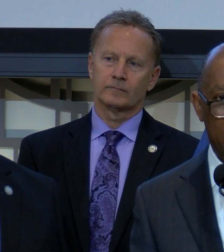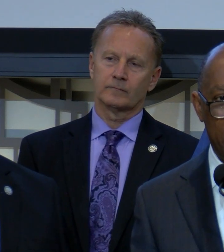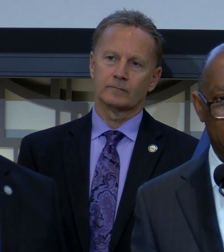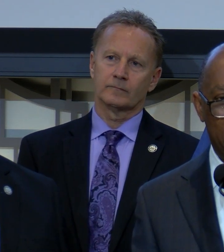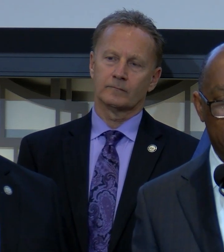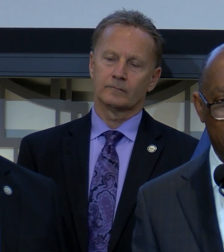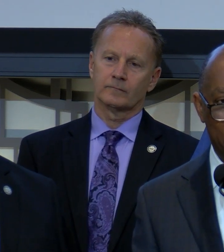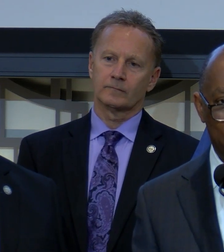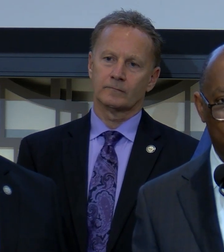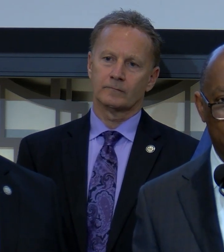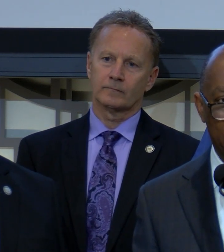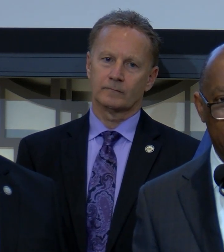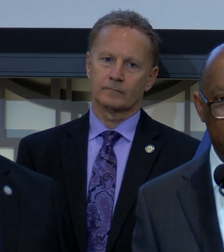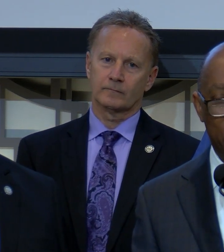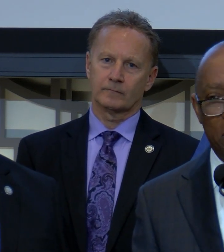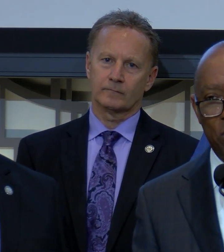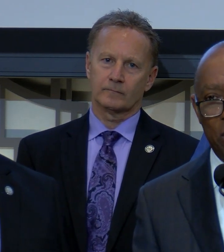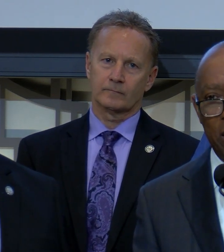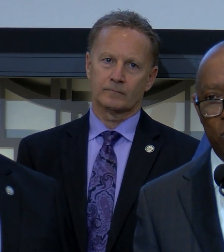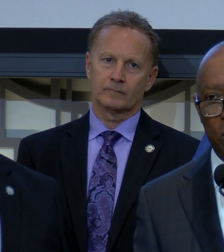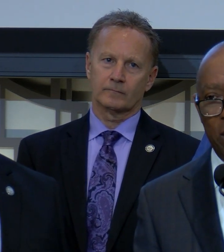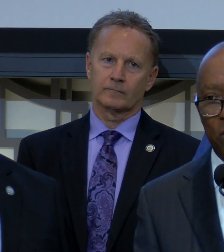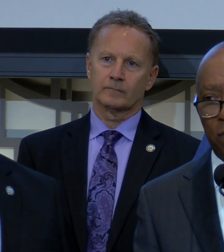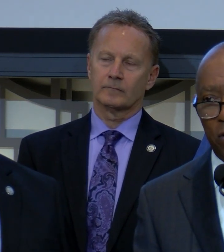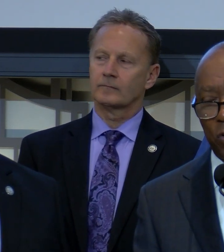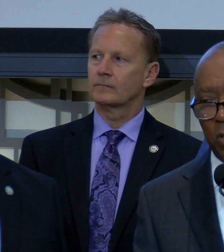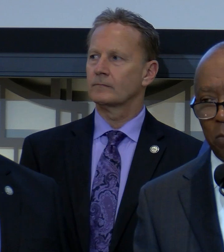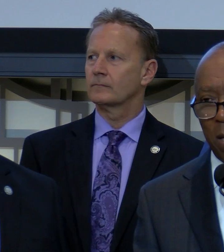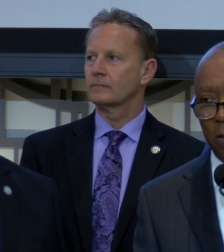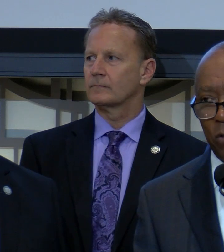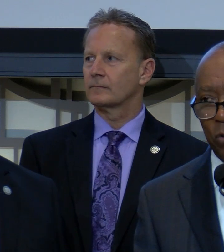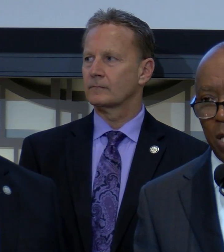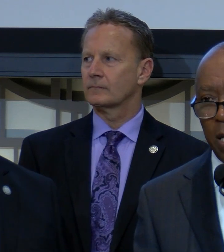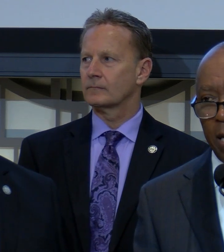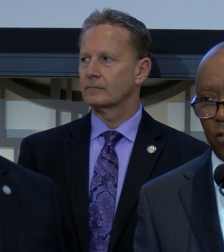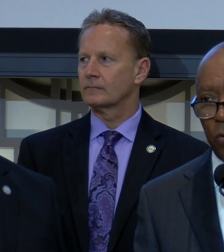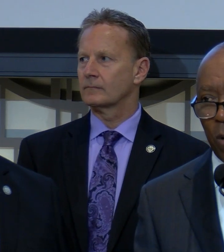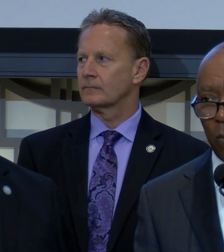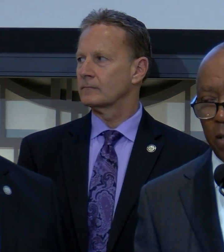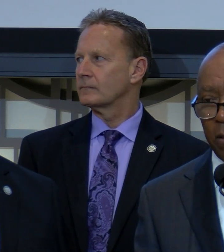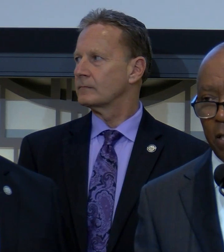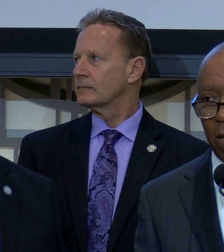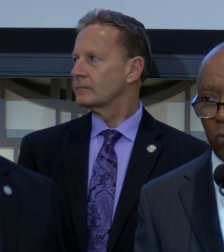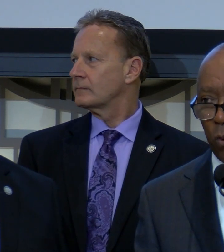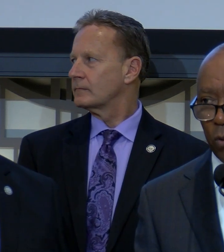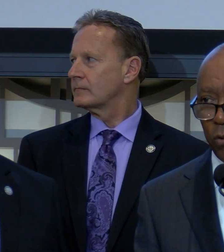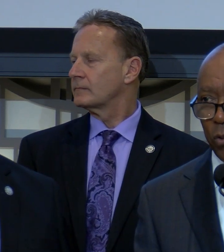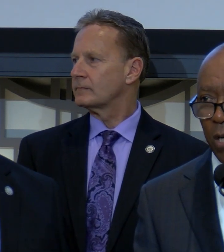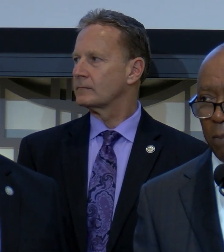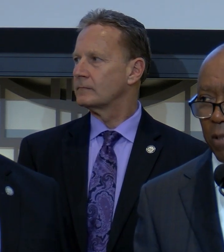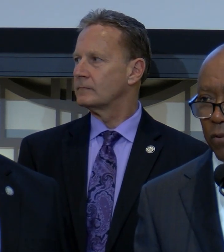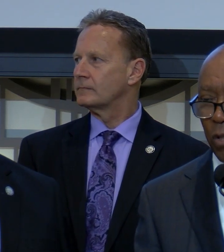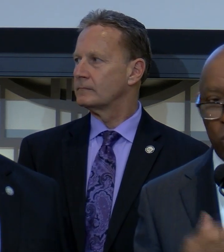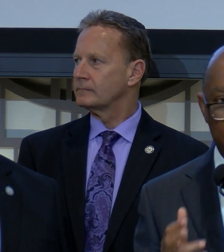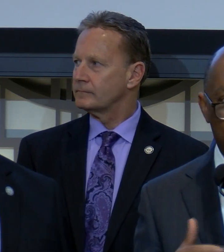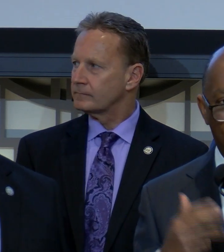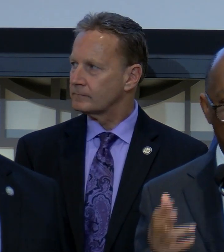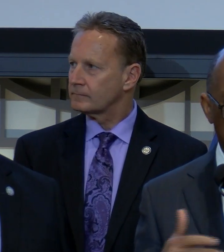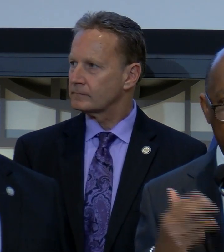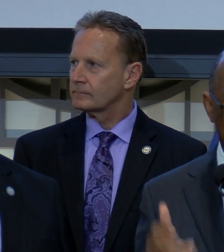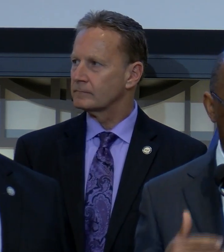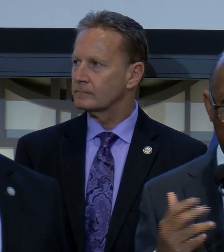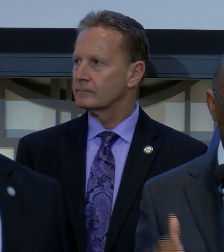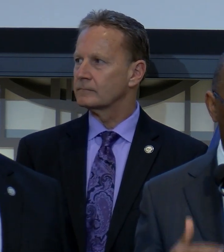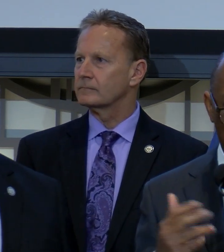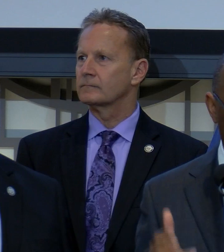others. And if I can underscore this, especially as it relates to first responders and to our healthcare workers, because they're working